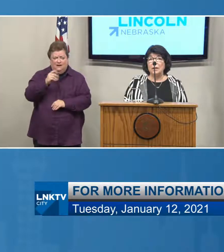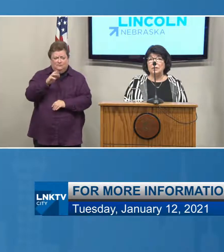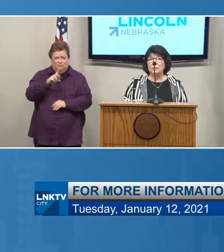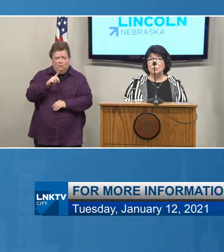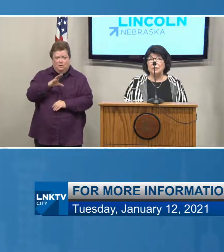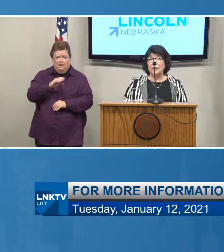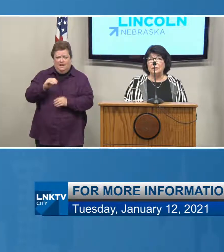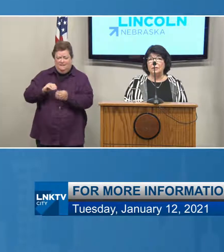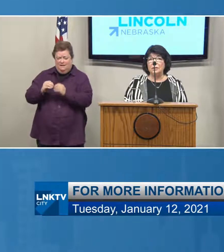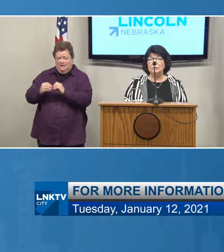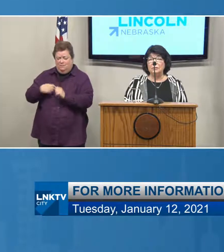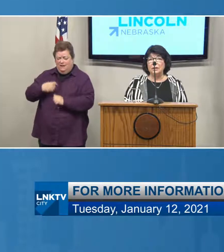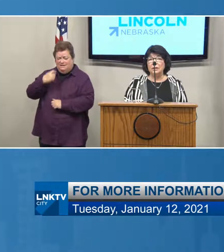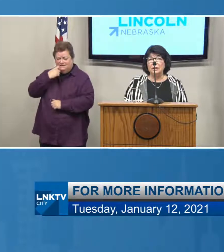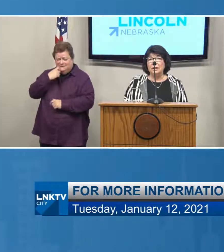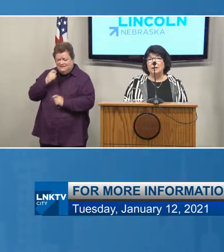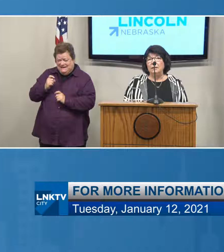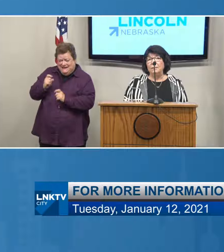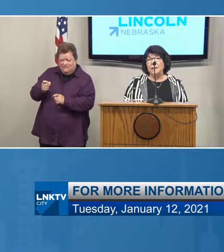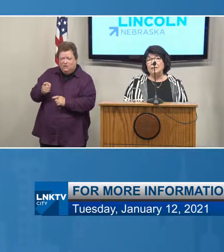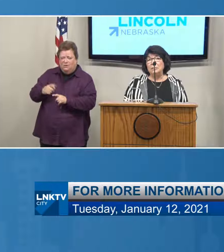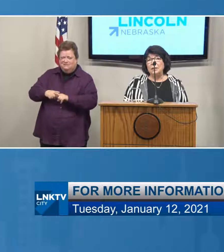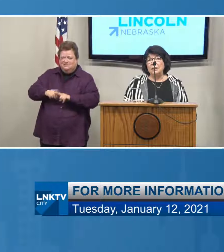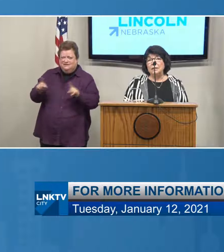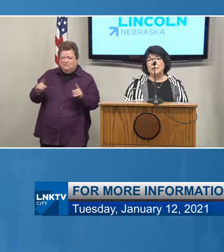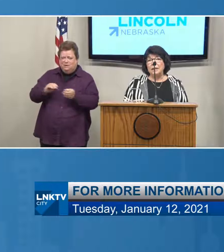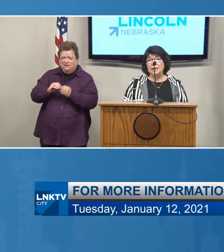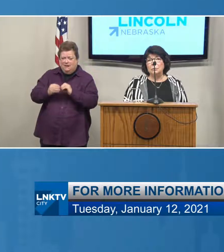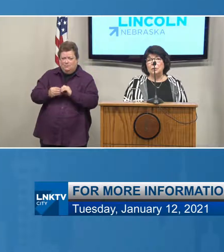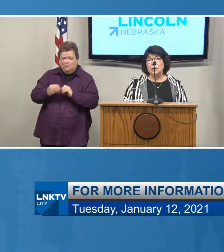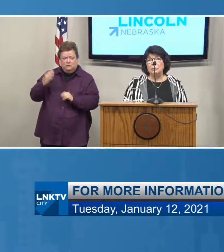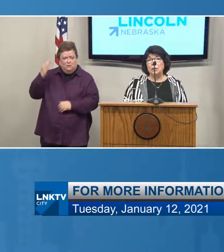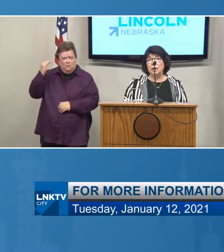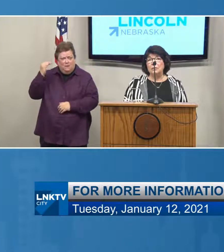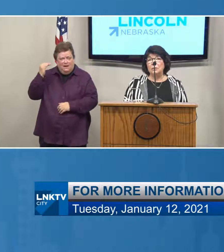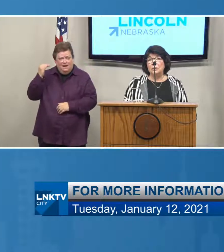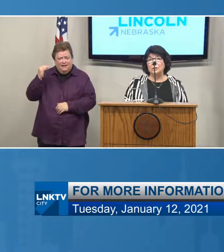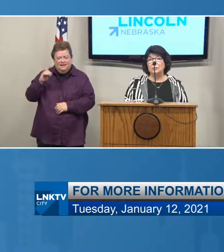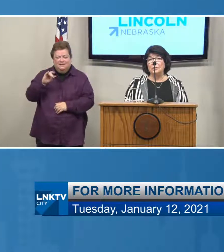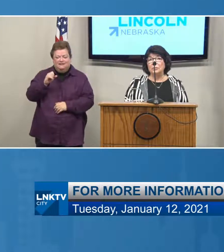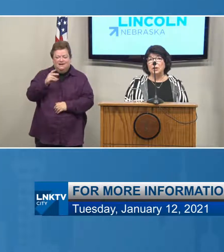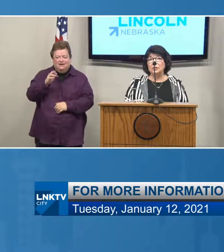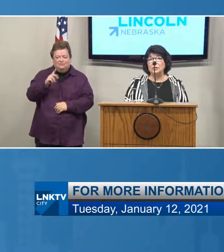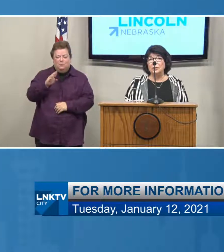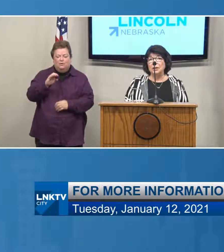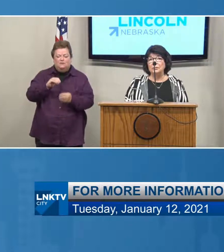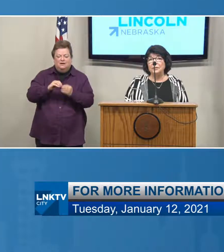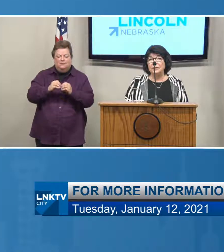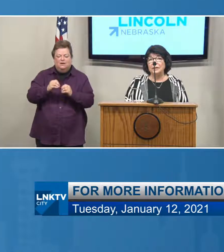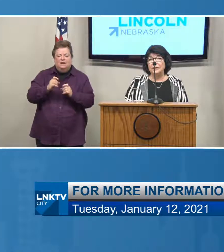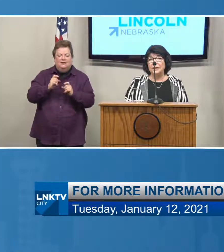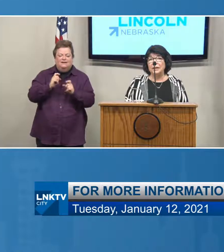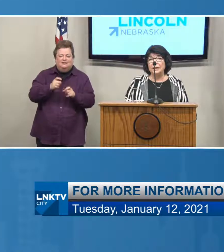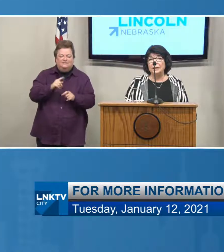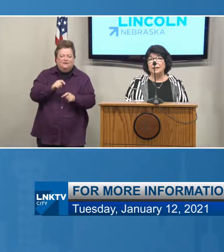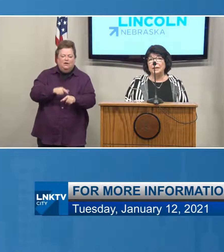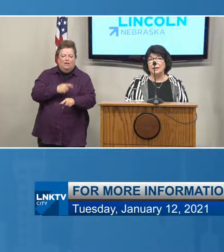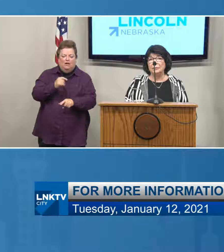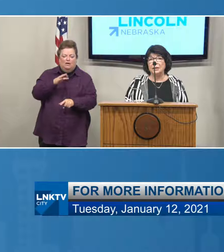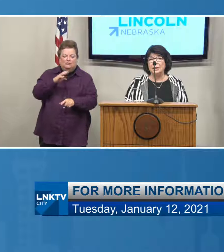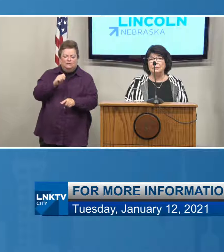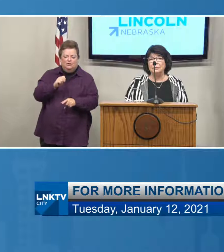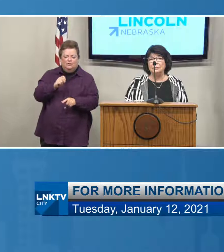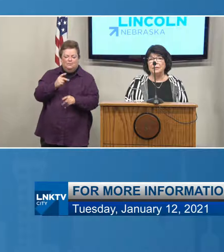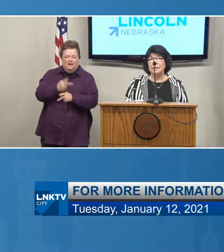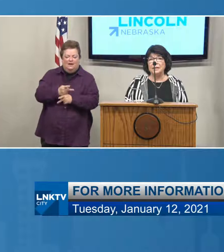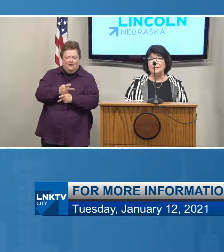number I just provided are different. That's because the dashboard number also includes some long-term care facility data